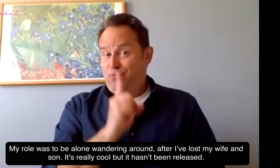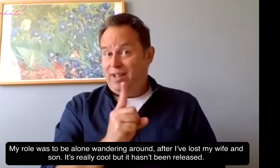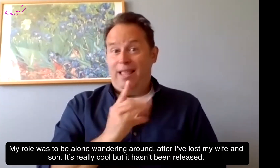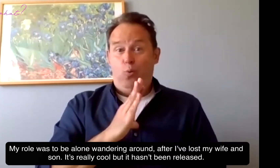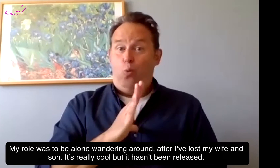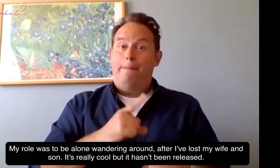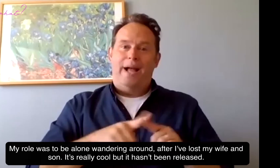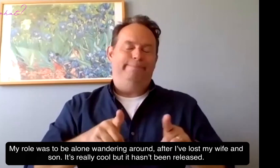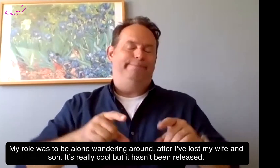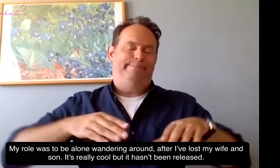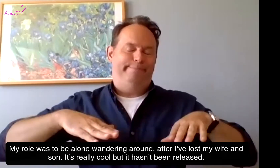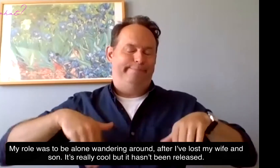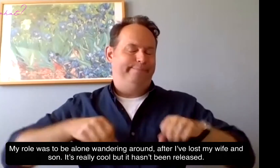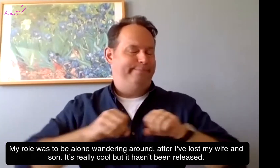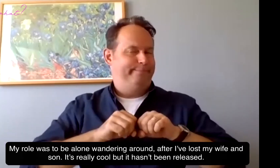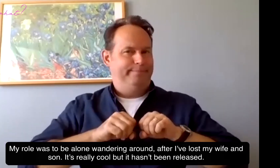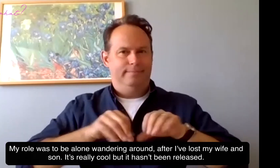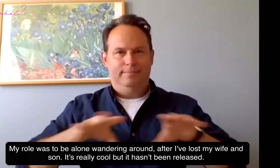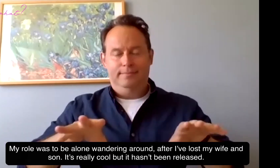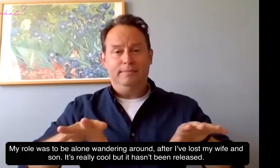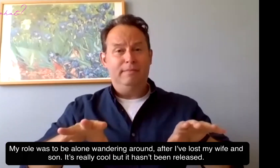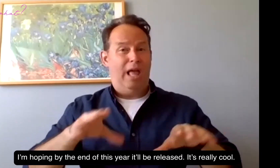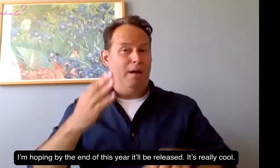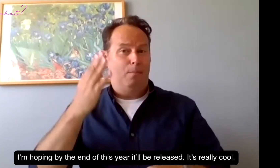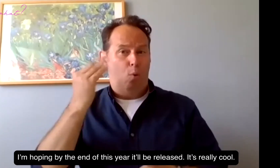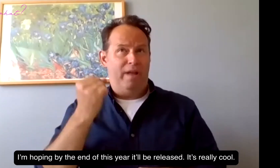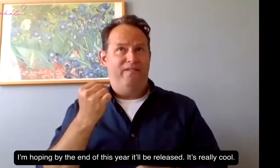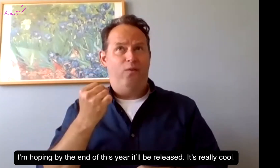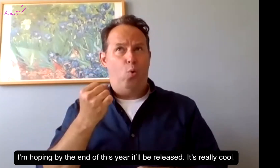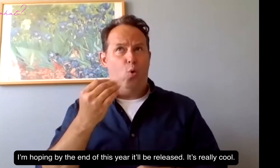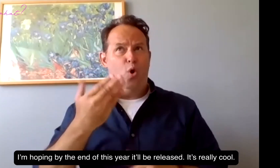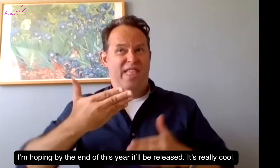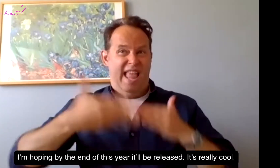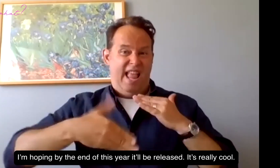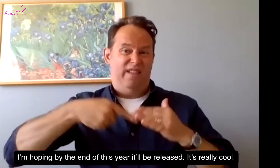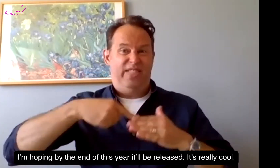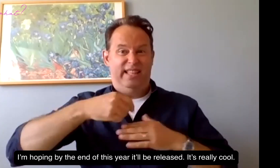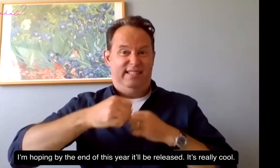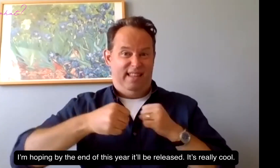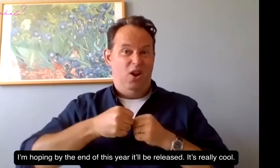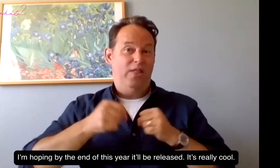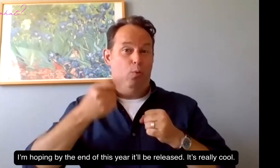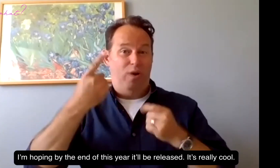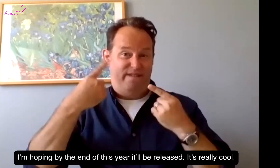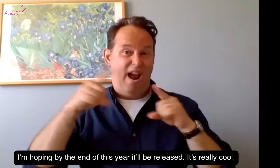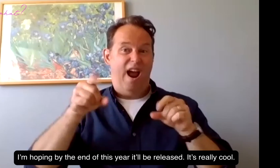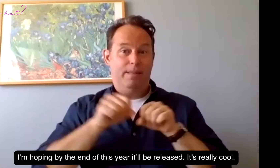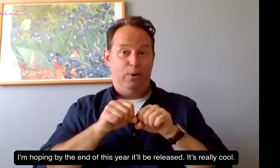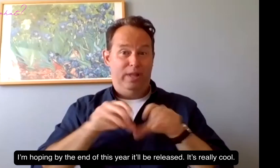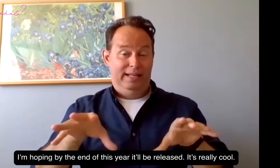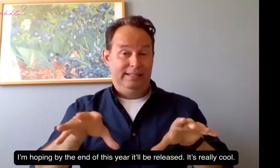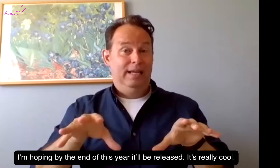It's really cool, but it hasn't been released yet. I'm hoping by the end of this year it will be released.